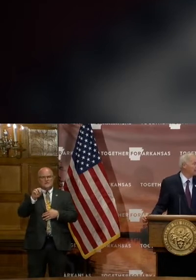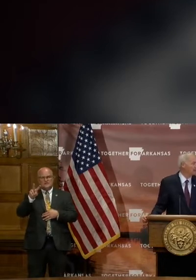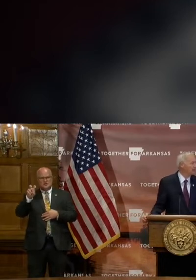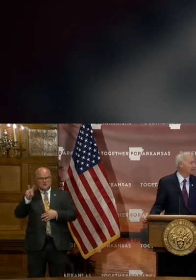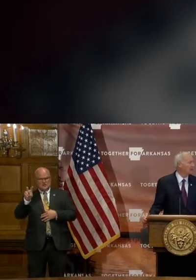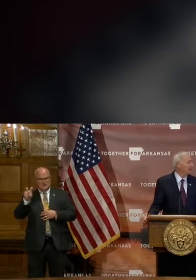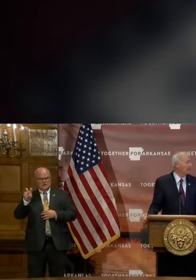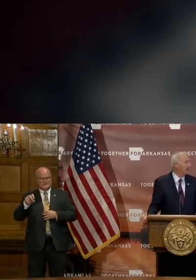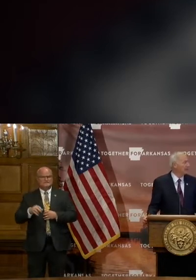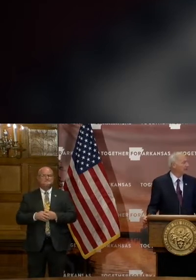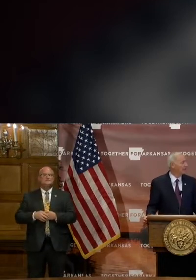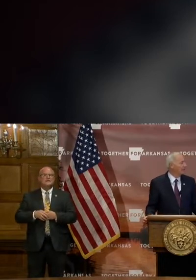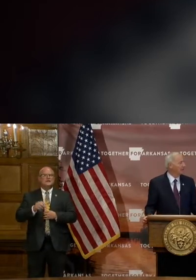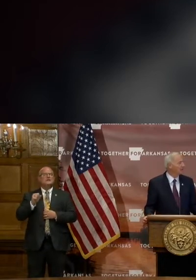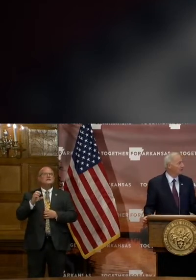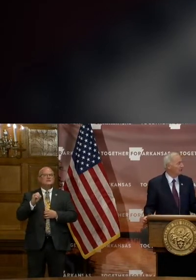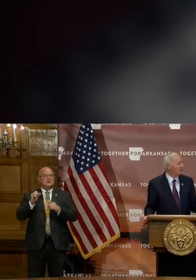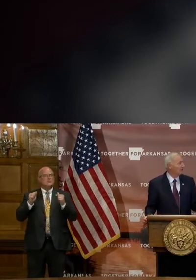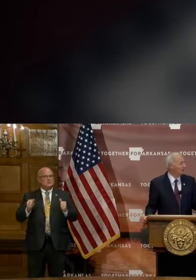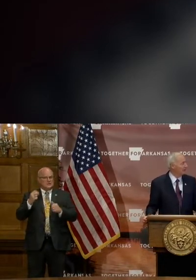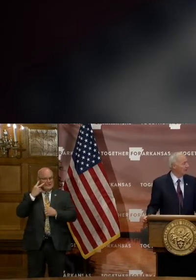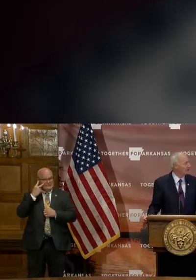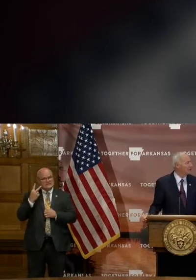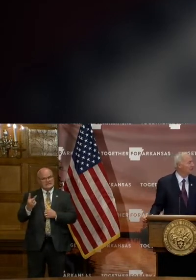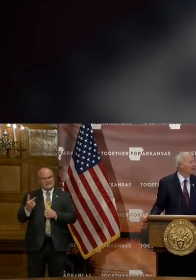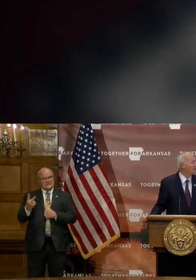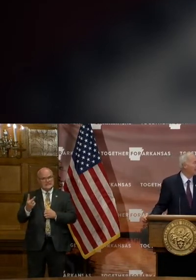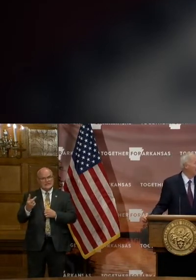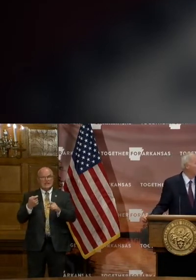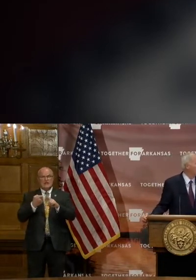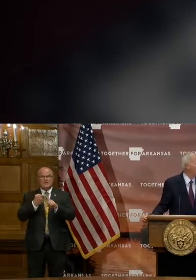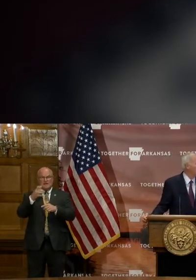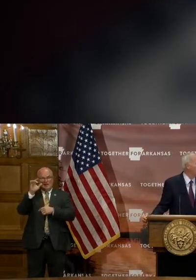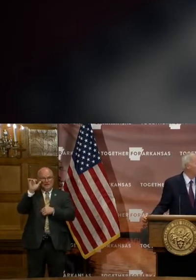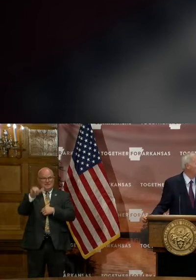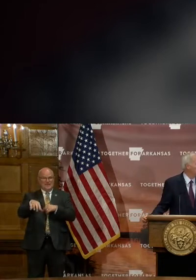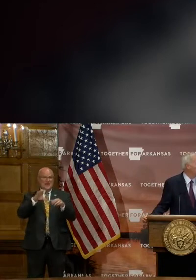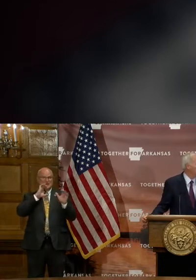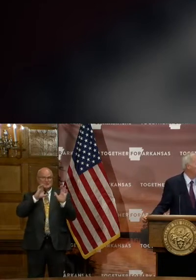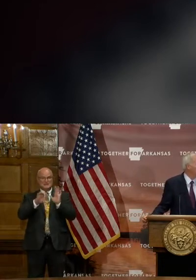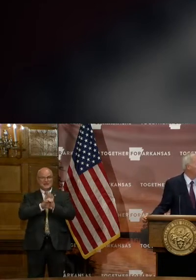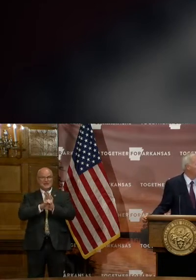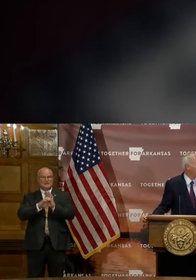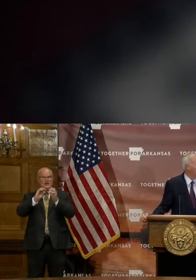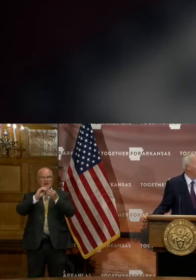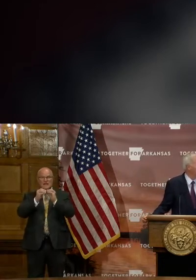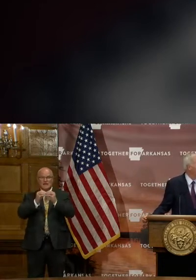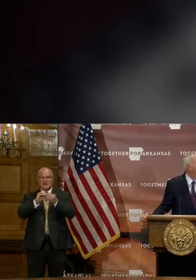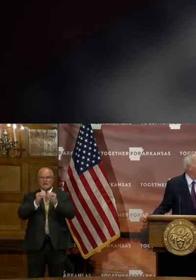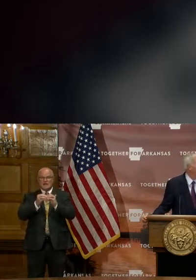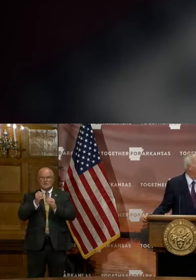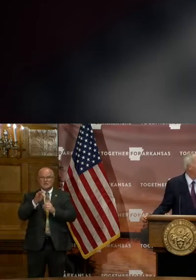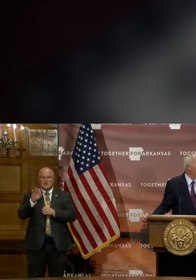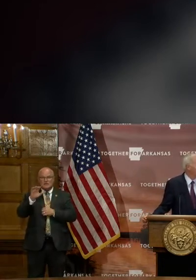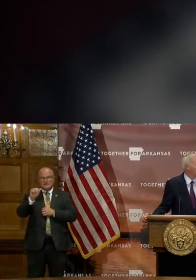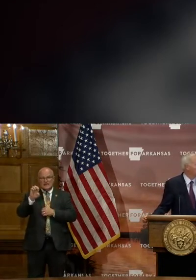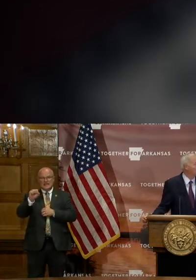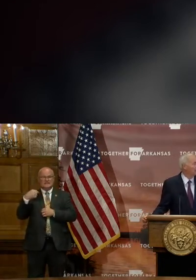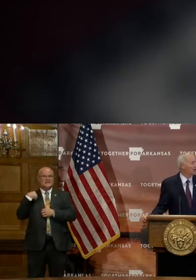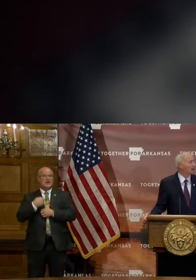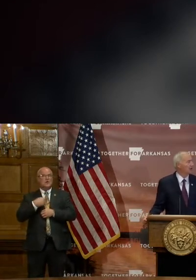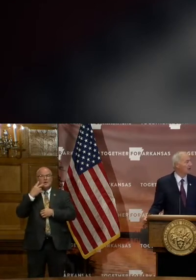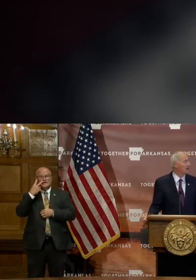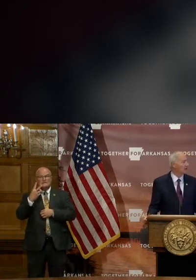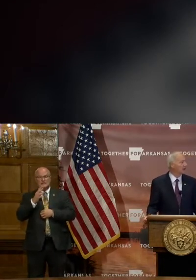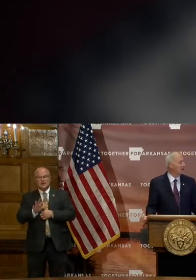200 cases. And so you can see just from that the number of cases that we've